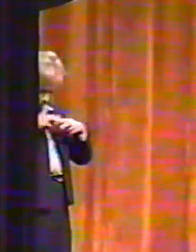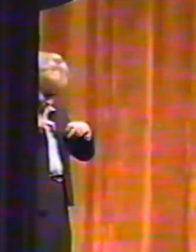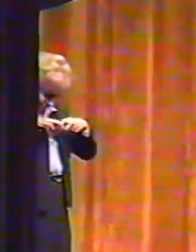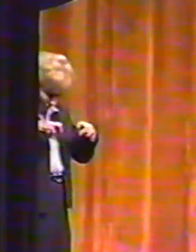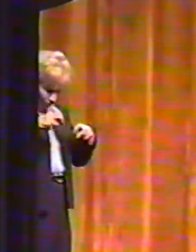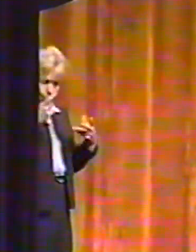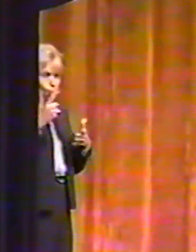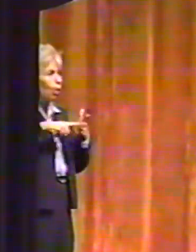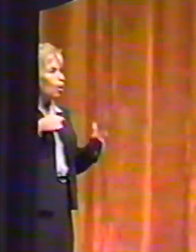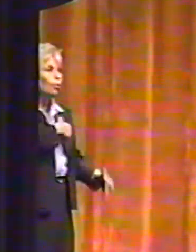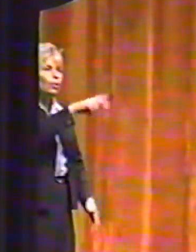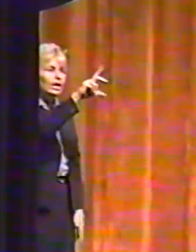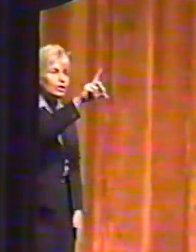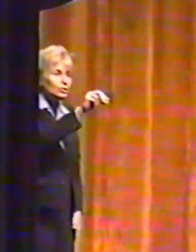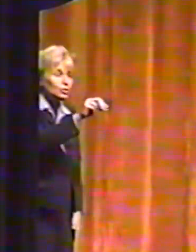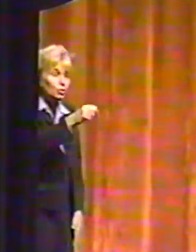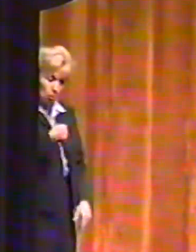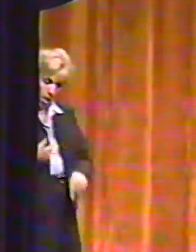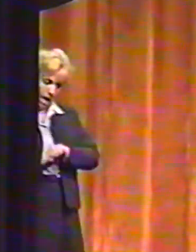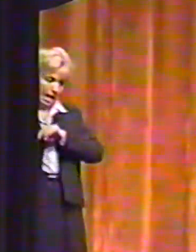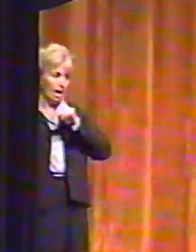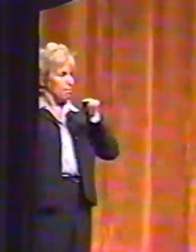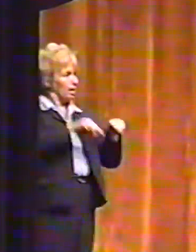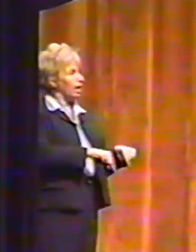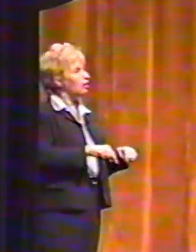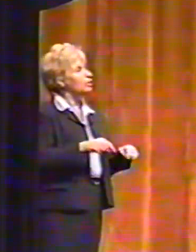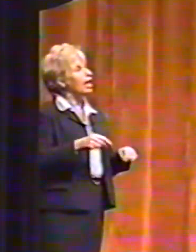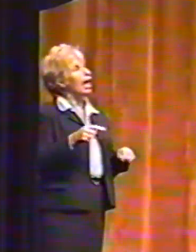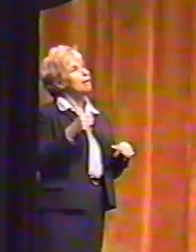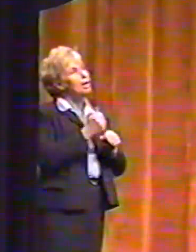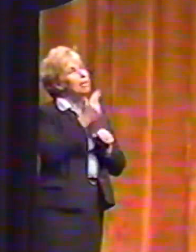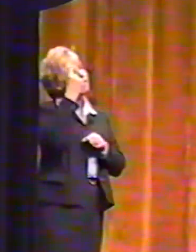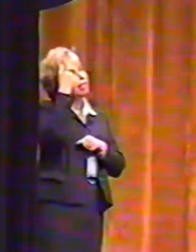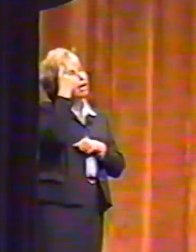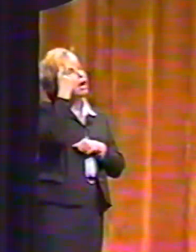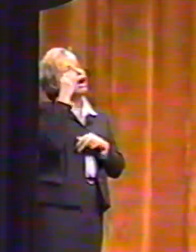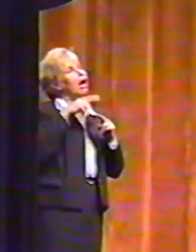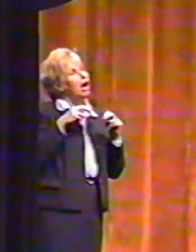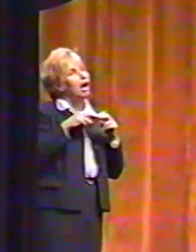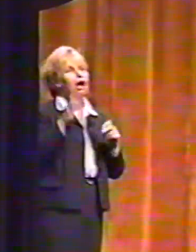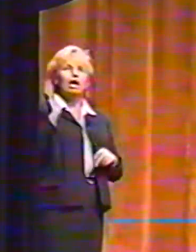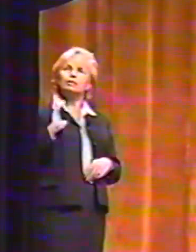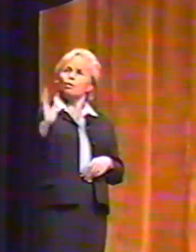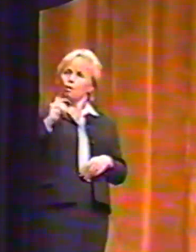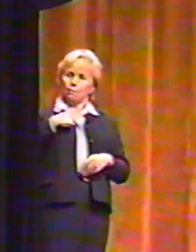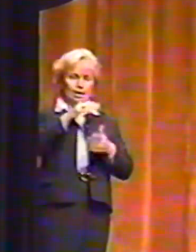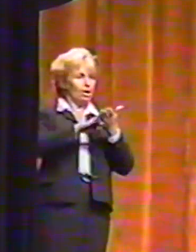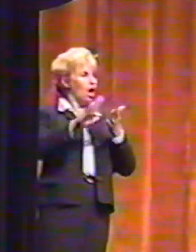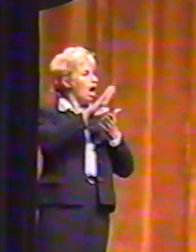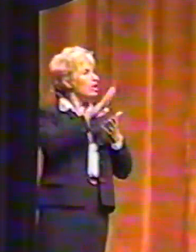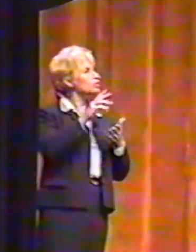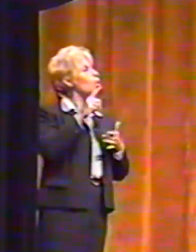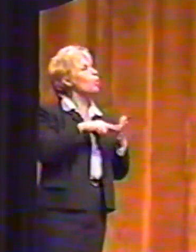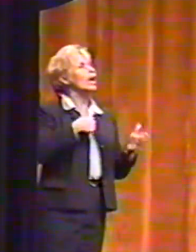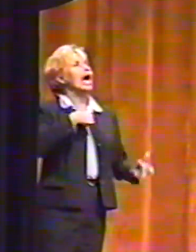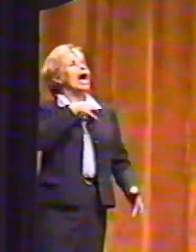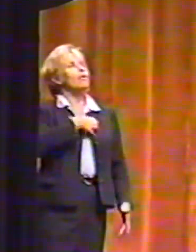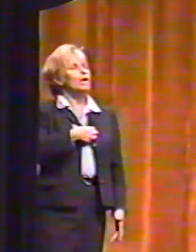And coming here today has prompted me to think about when I was in college and what I wish I